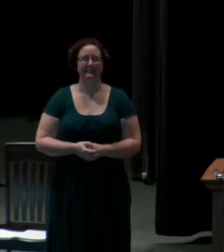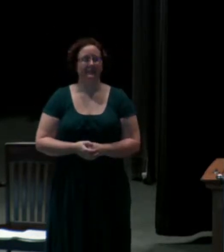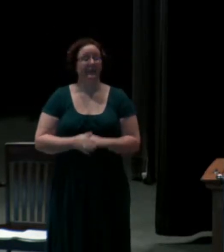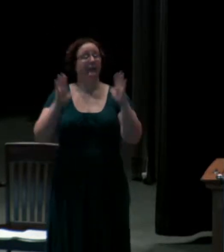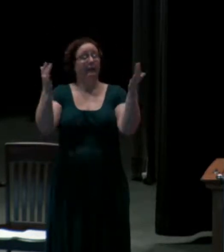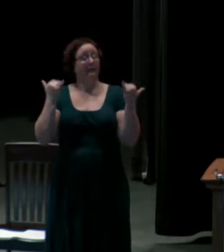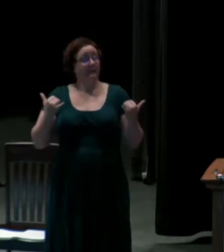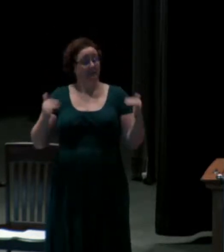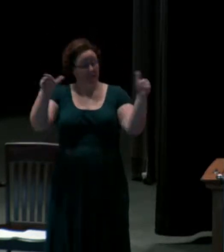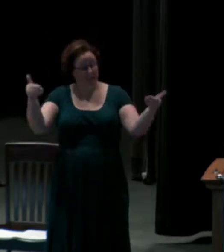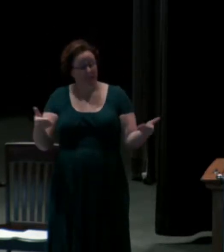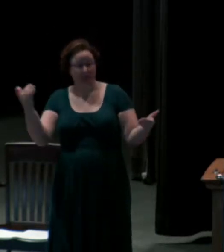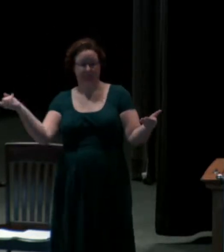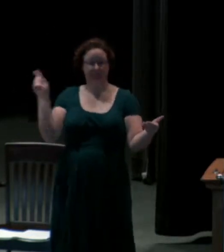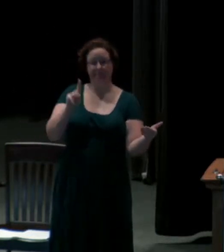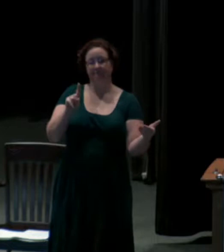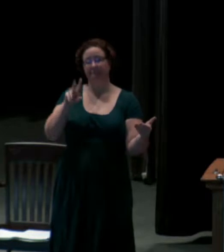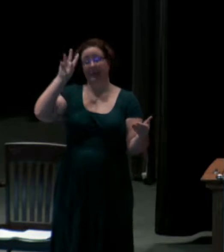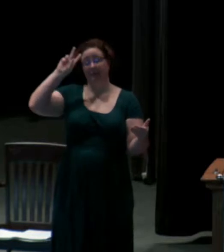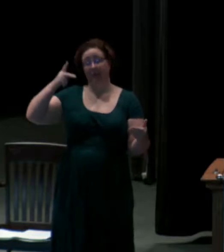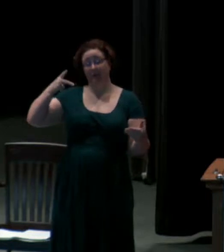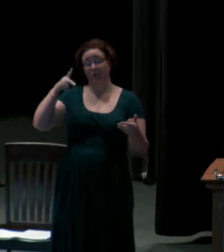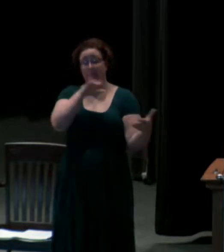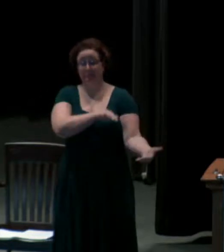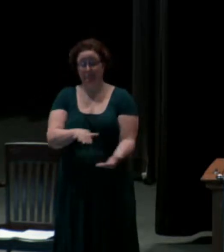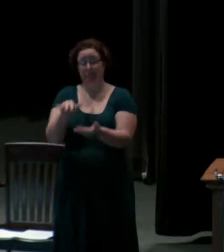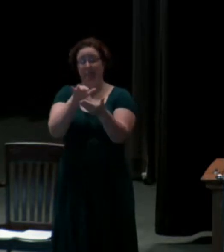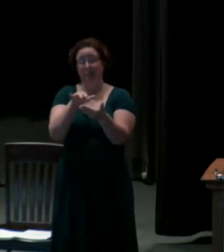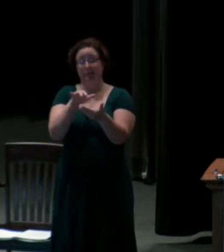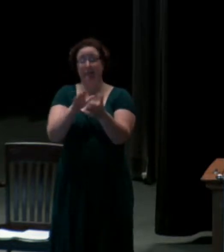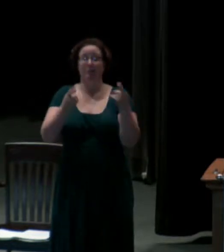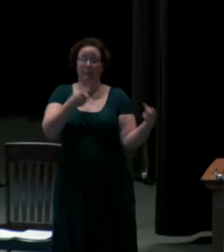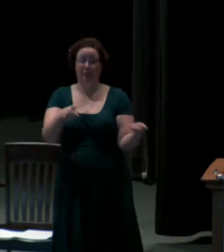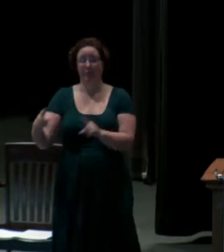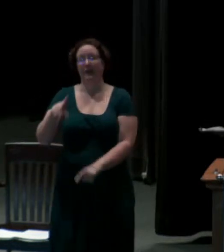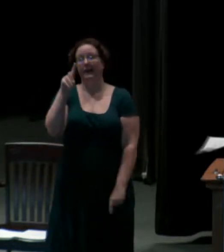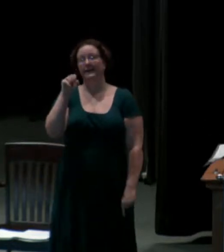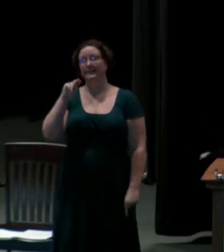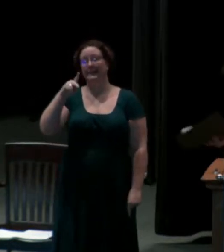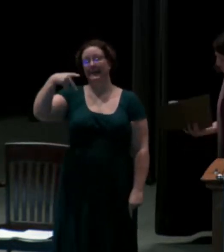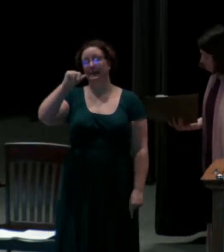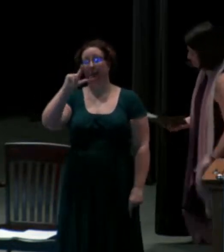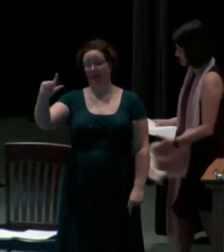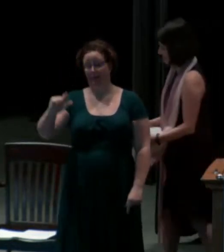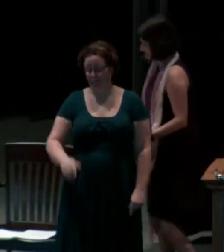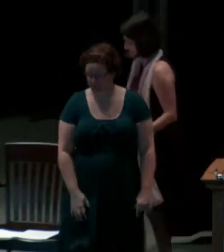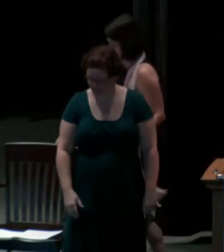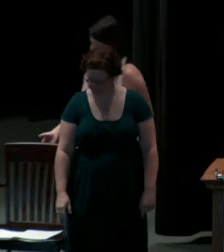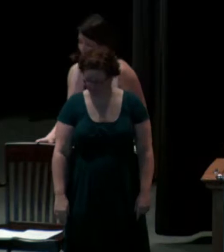And now I'd like to welcome to the podium Vice President for Academic Affairs and Dean of the College, Carrie Pinnell. Dean Pinnell.